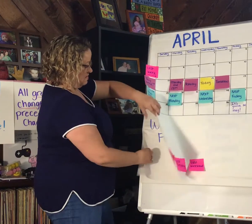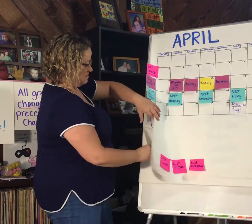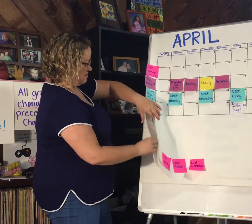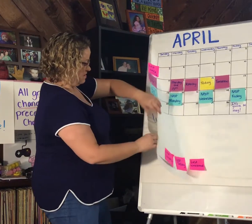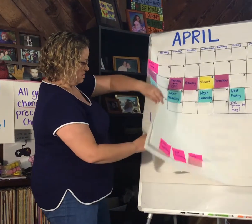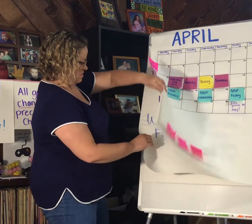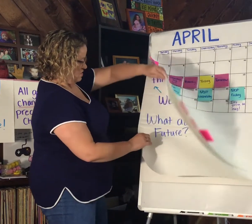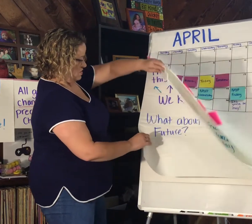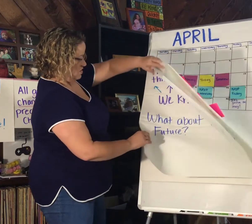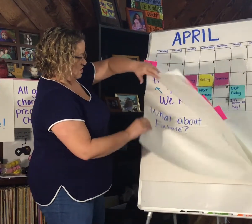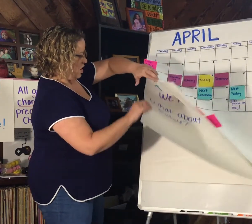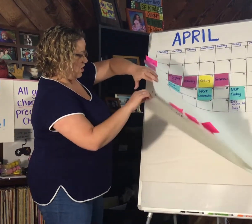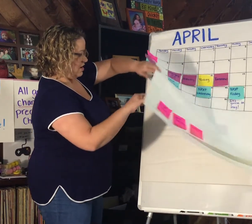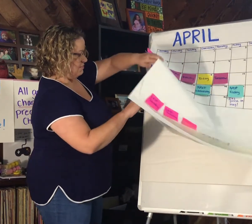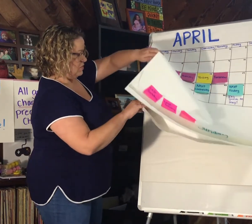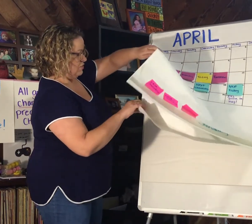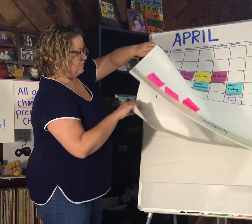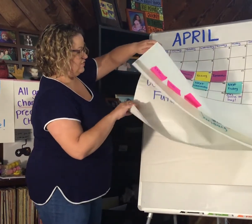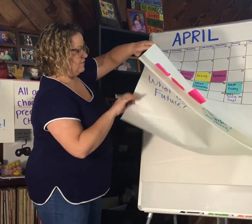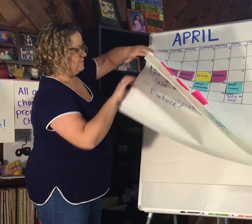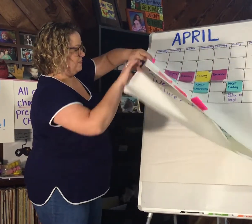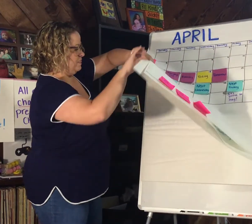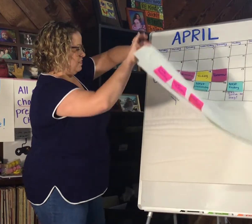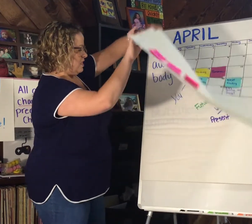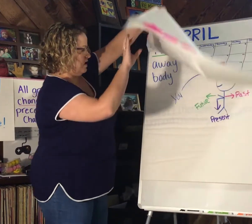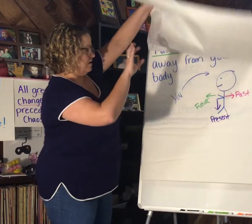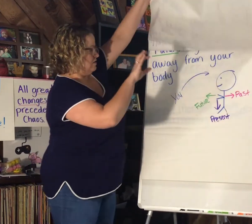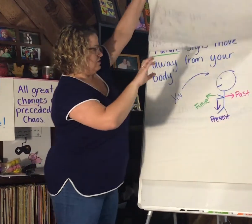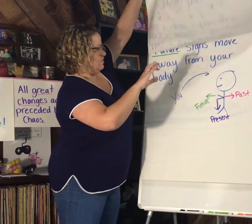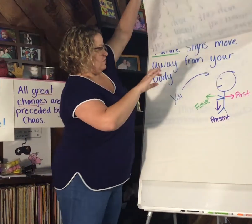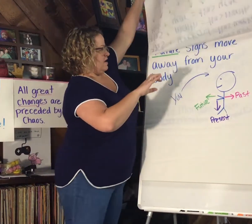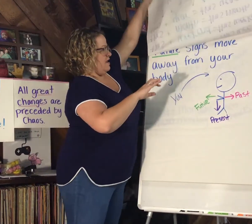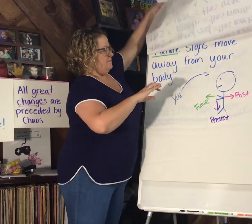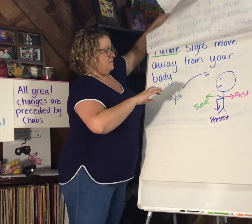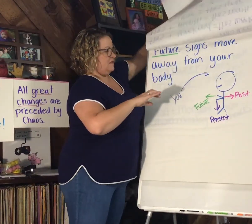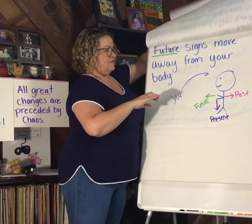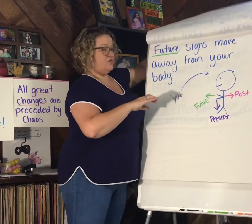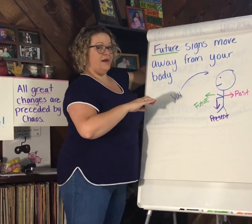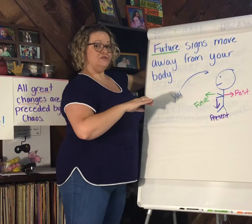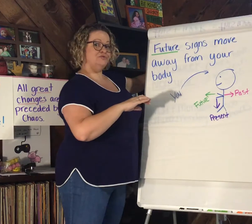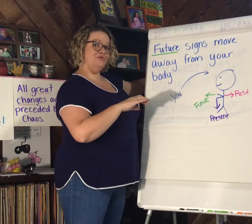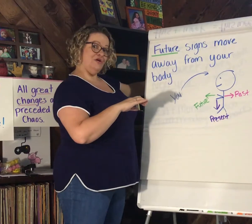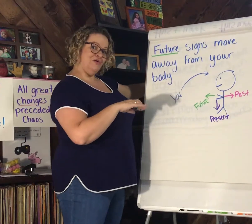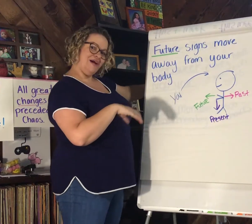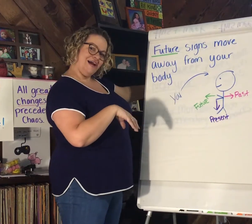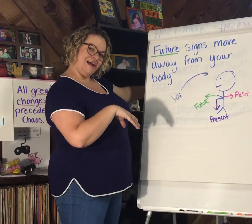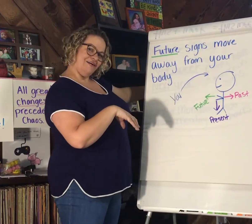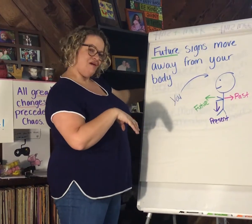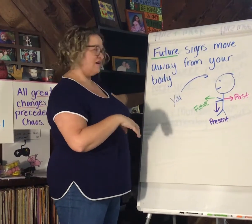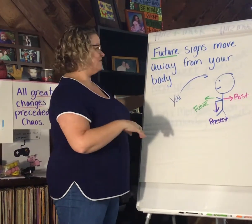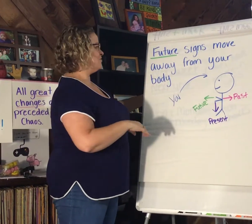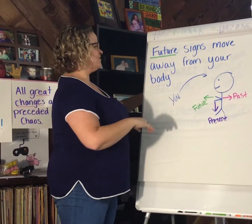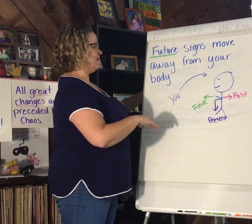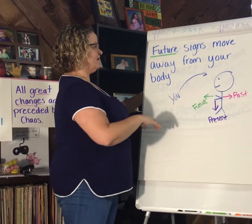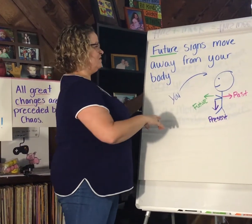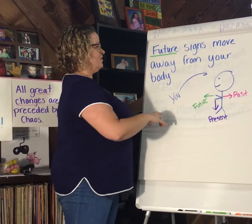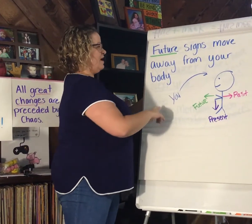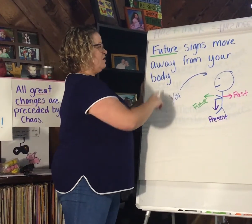signs are going to move. Okay? So I drew you, Rockne School of Art, okay?